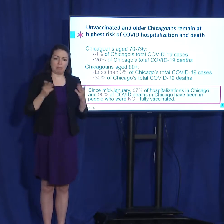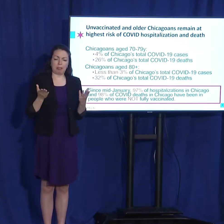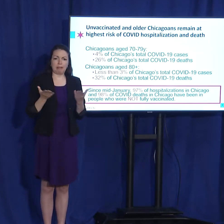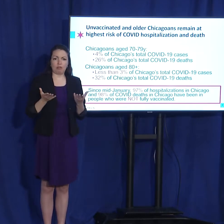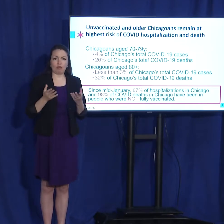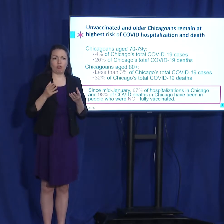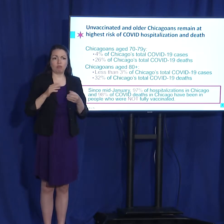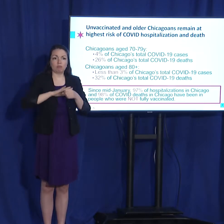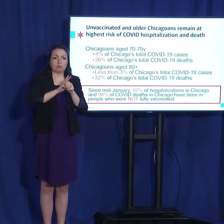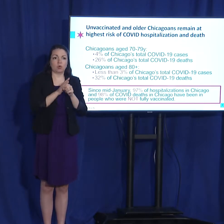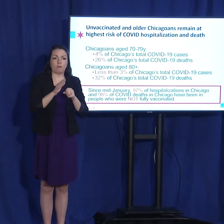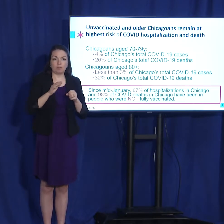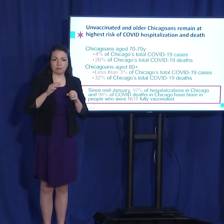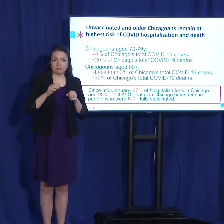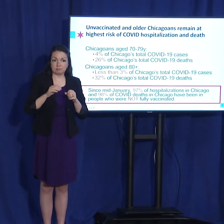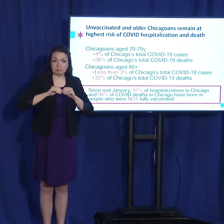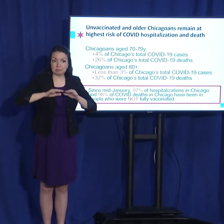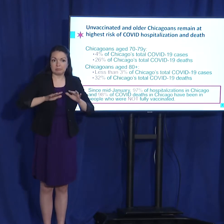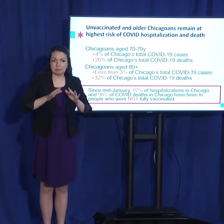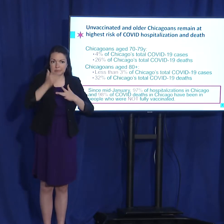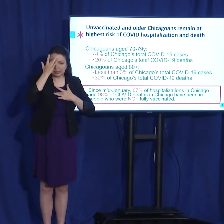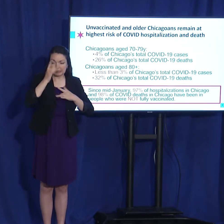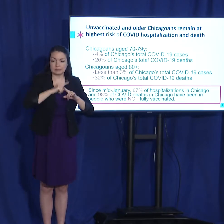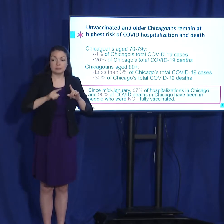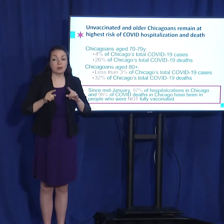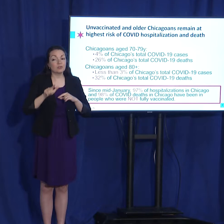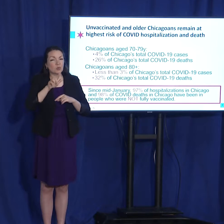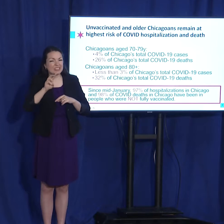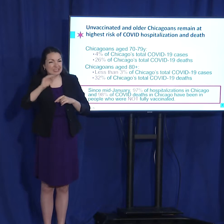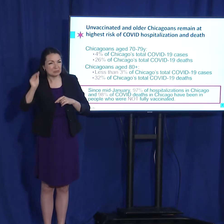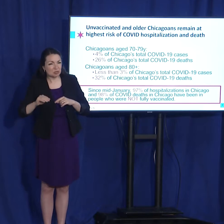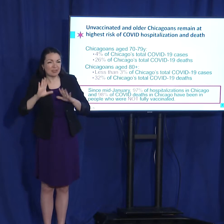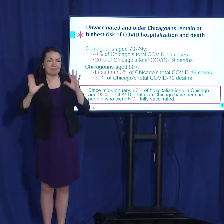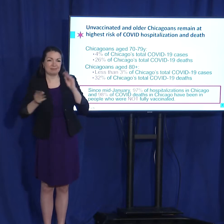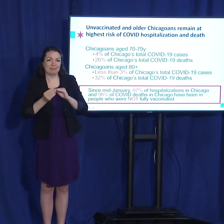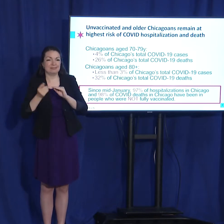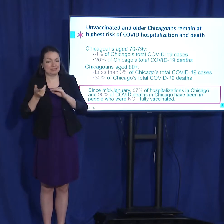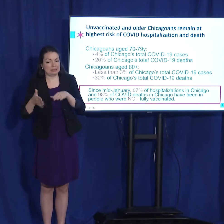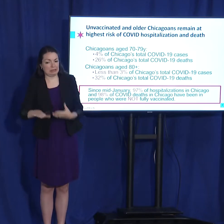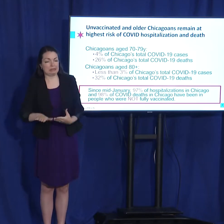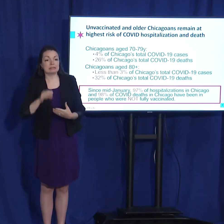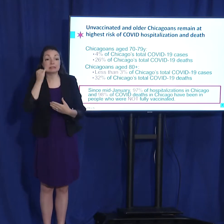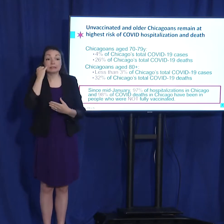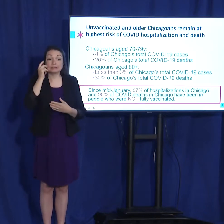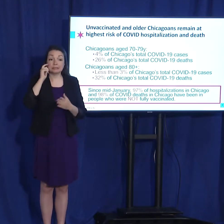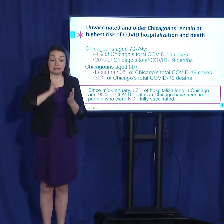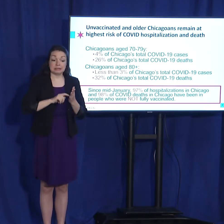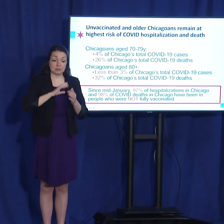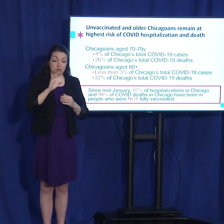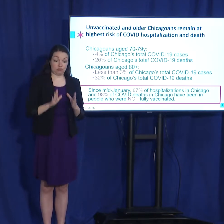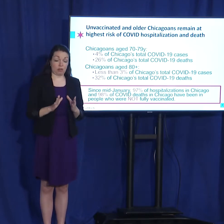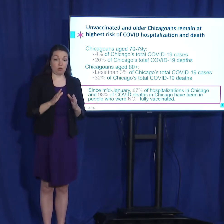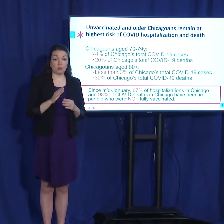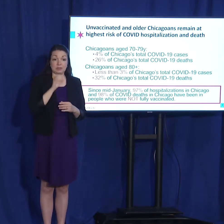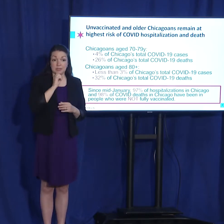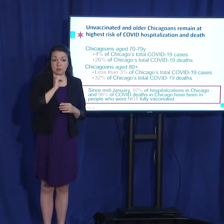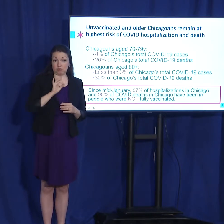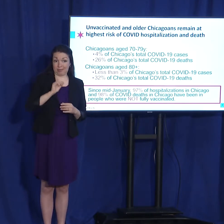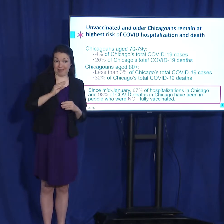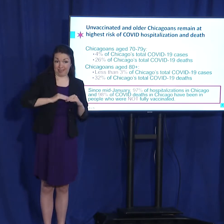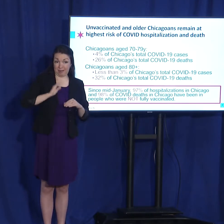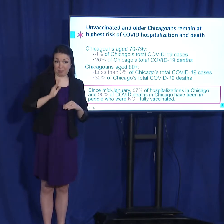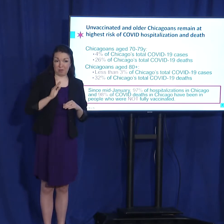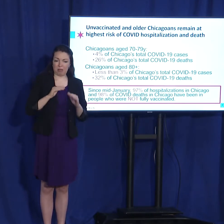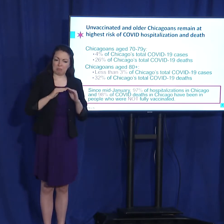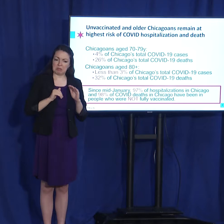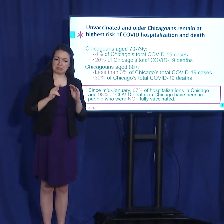COVID cases, but 26% of our total COVID deaths. And if you look at Chicagoans who are 80 and older, that's less